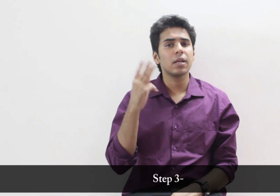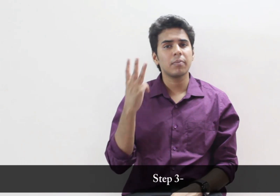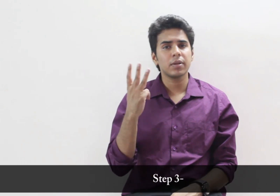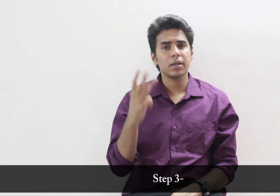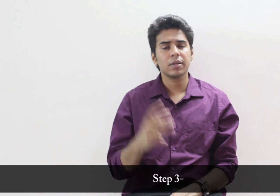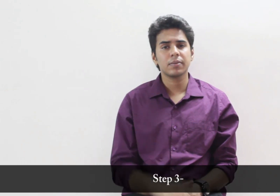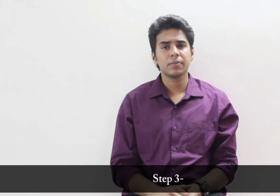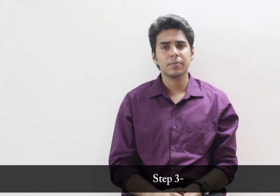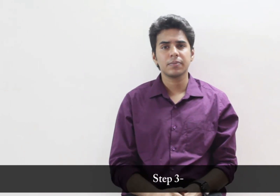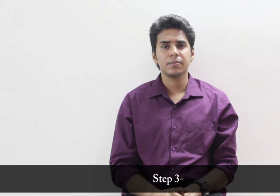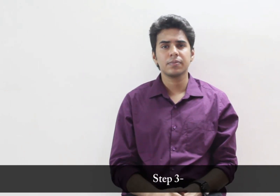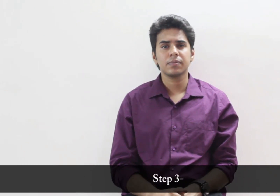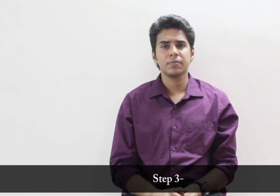Step 3.